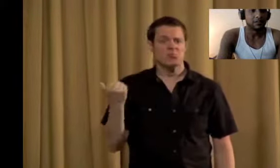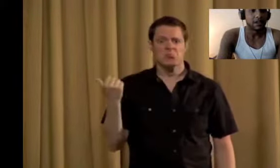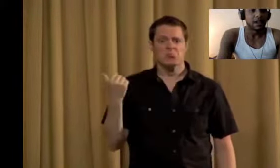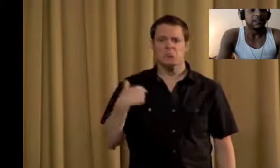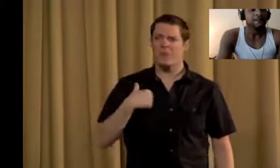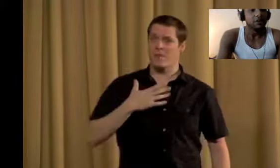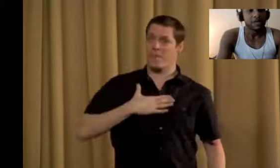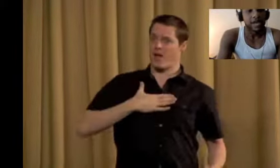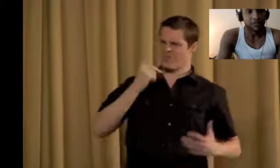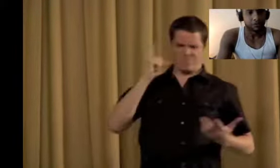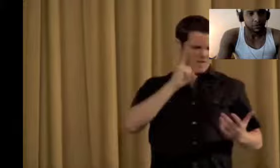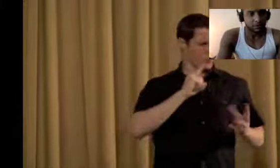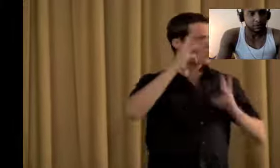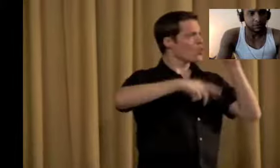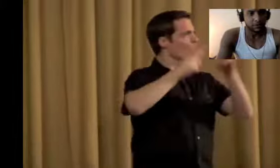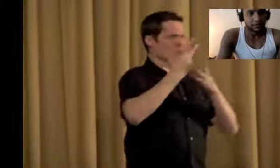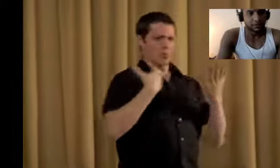It didn't feel natural.